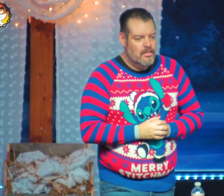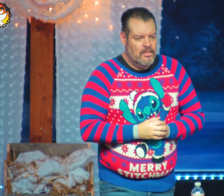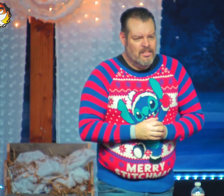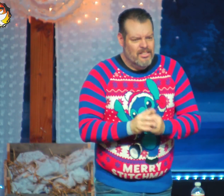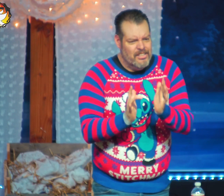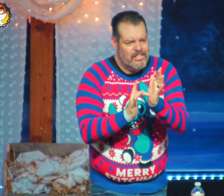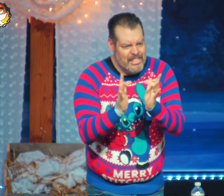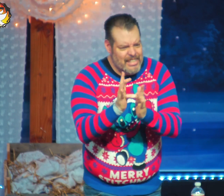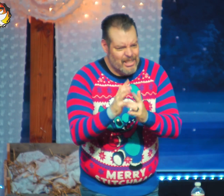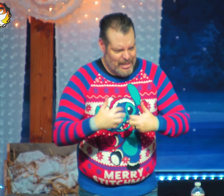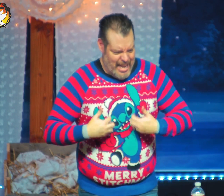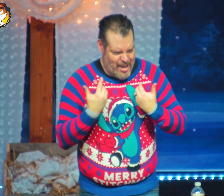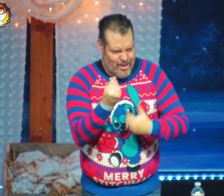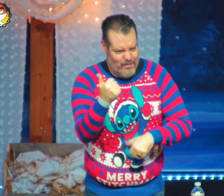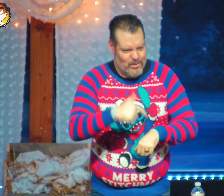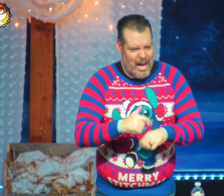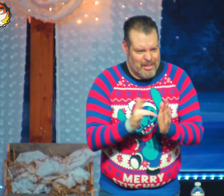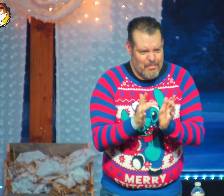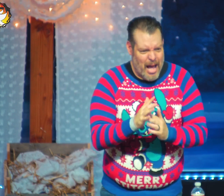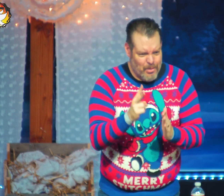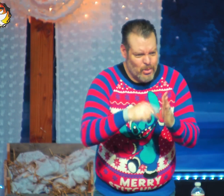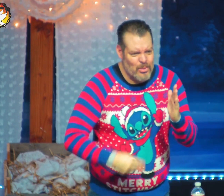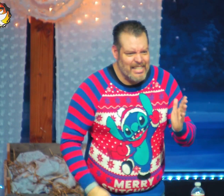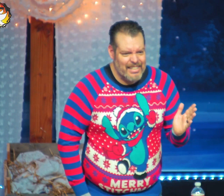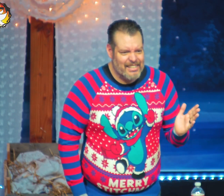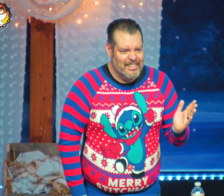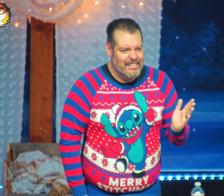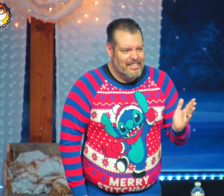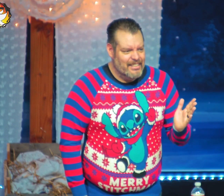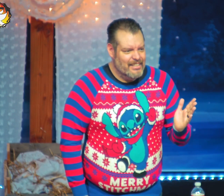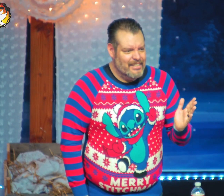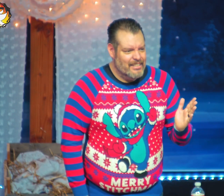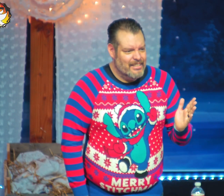do not sin. The Bible says that.